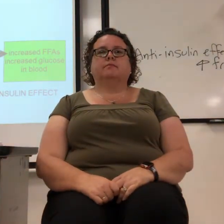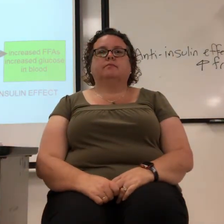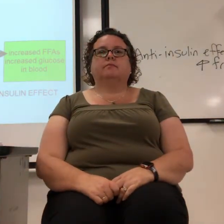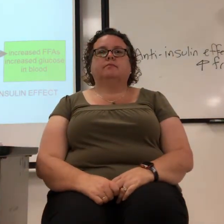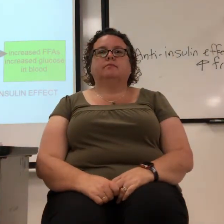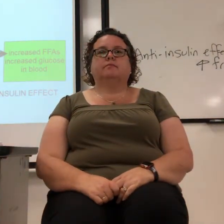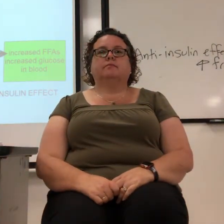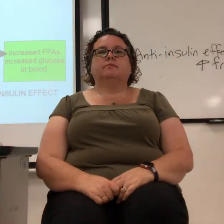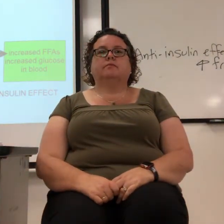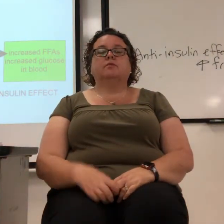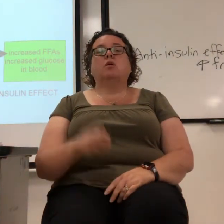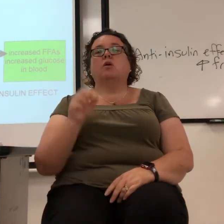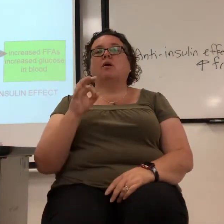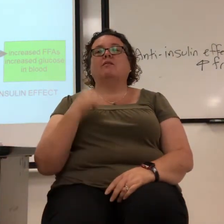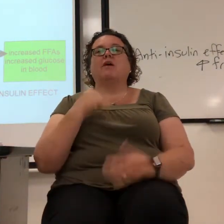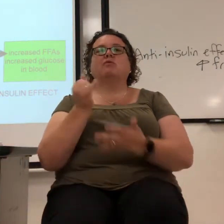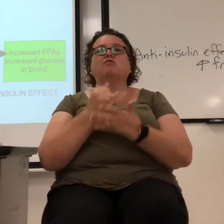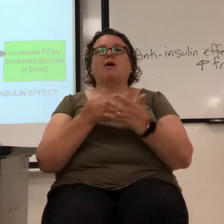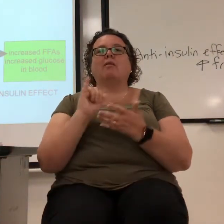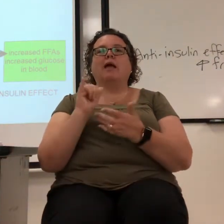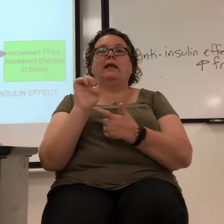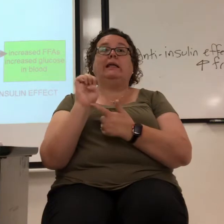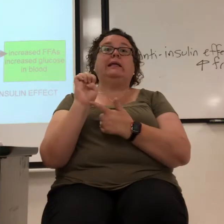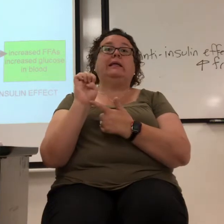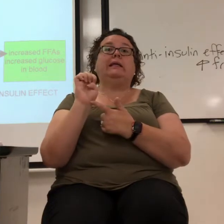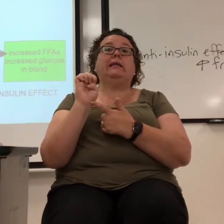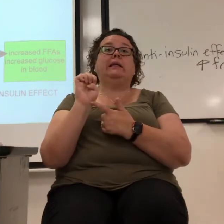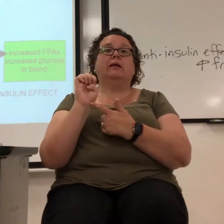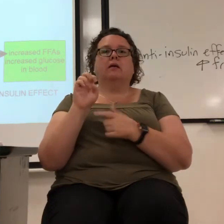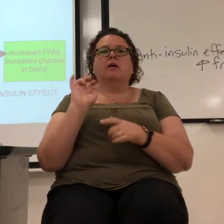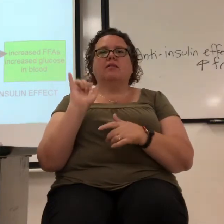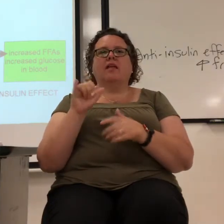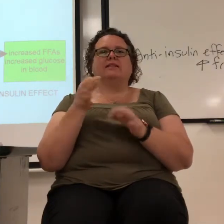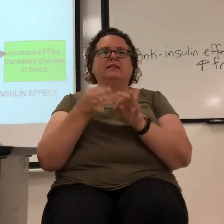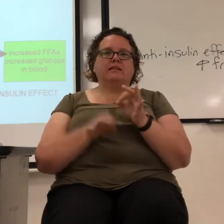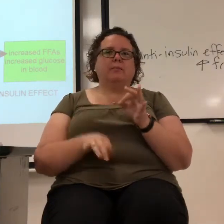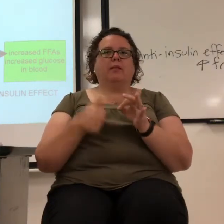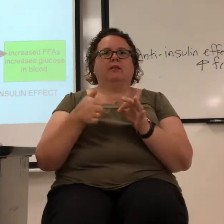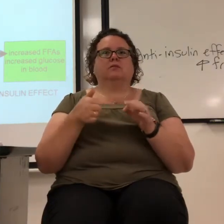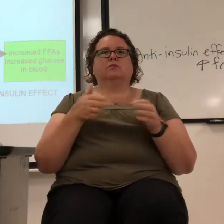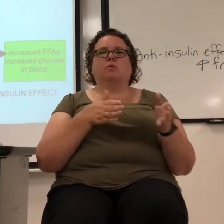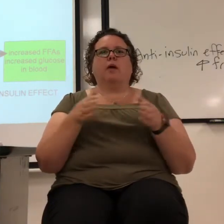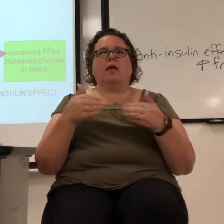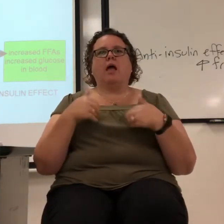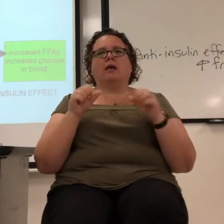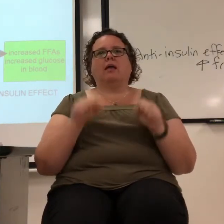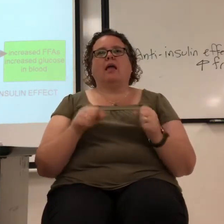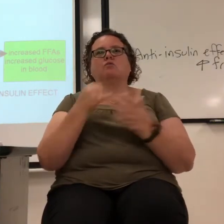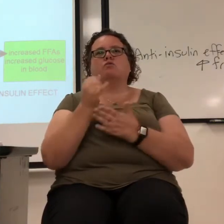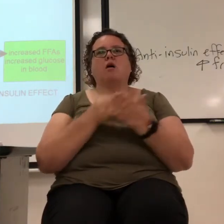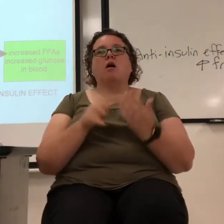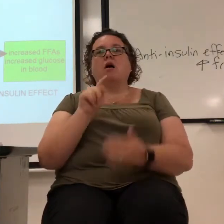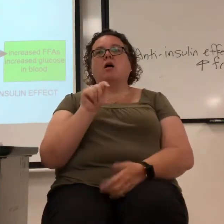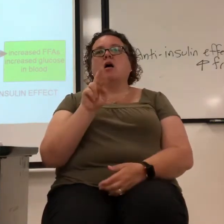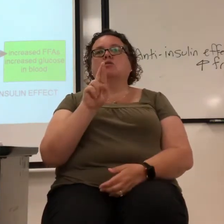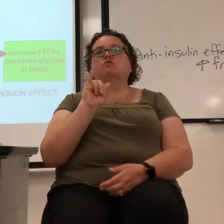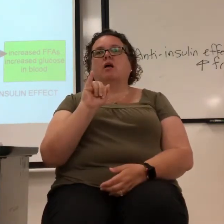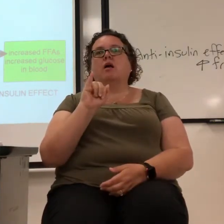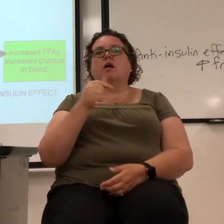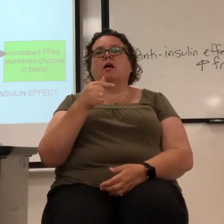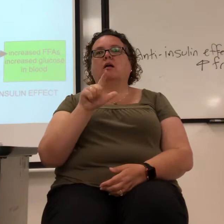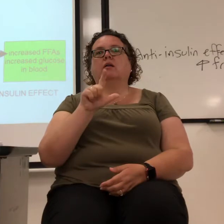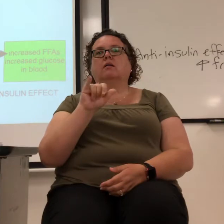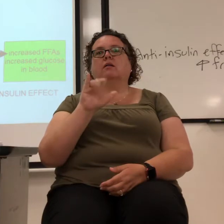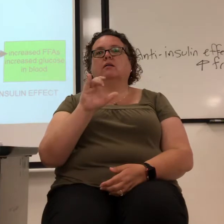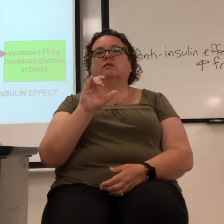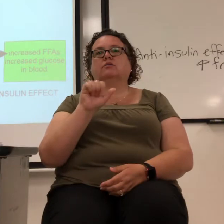So if I draw like a letter E, that's like the simplest way I could draw a triglyceride, a storage form